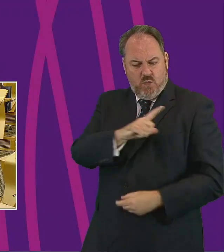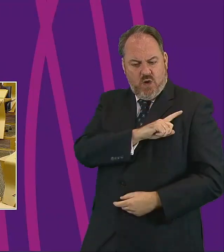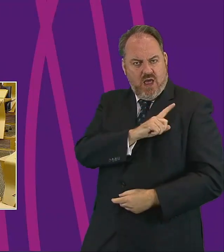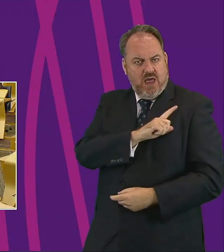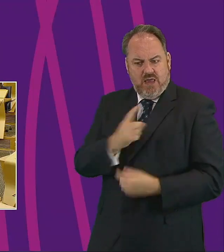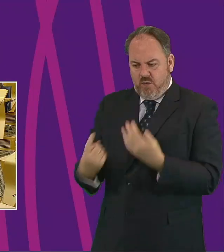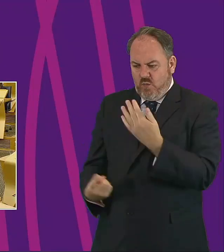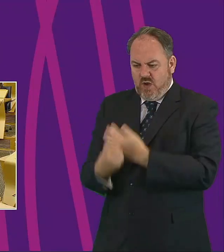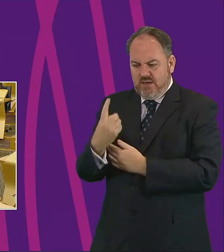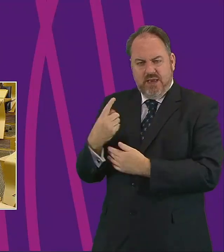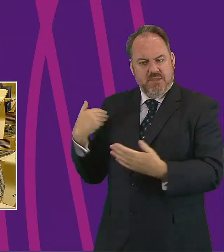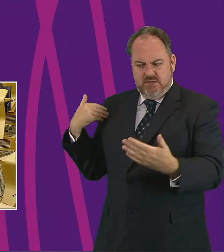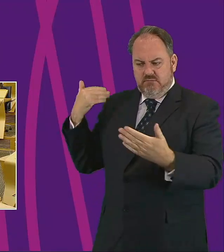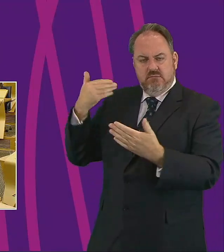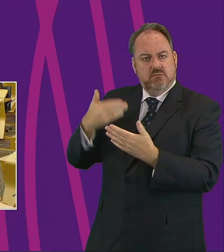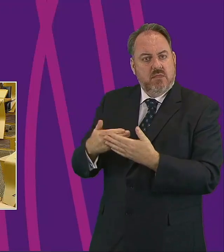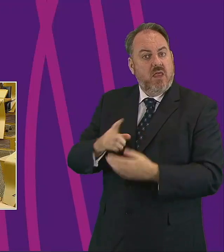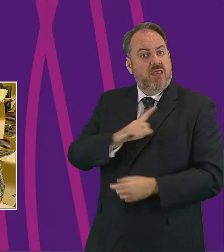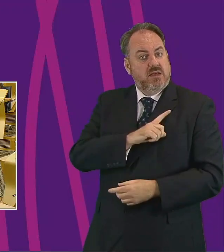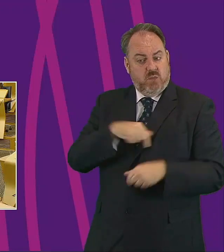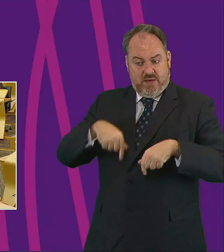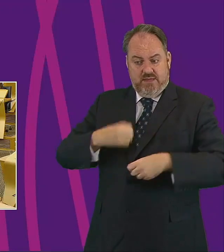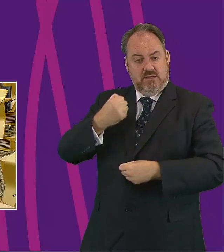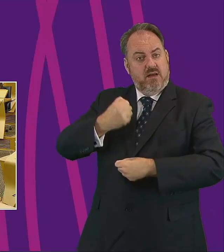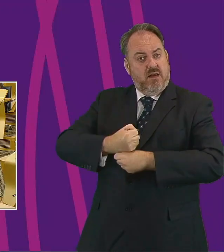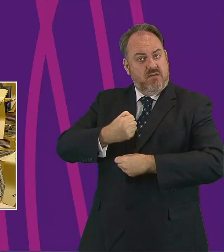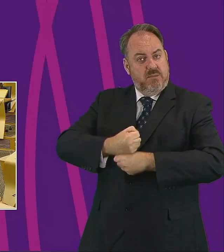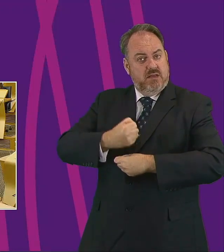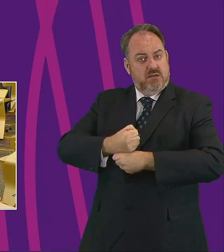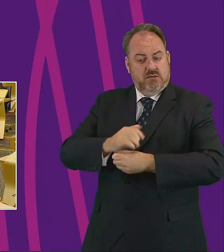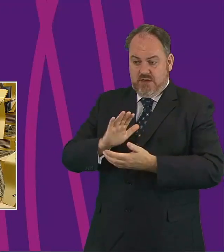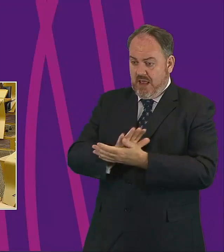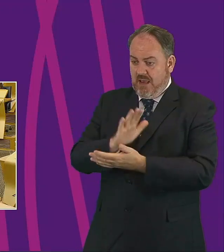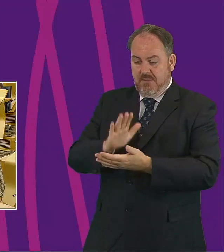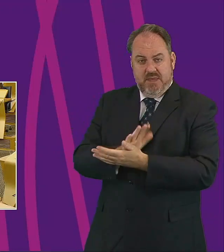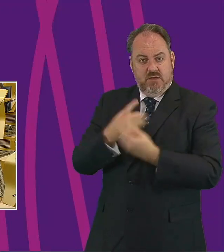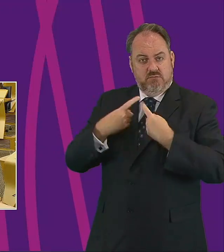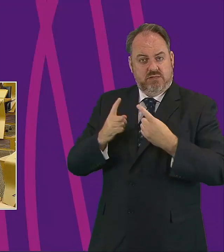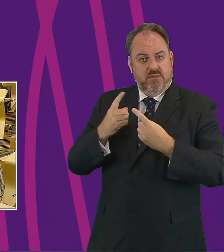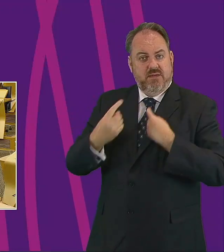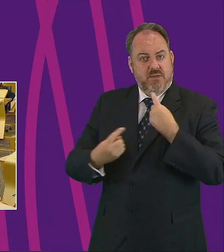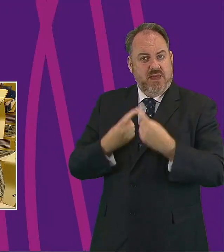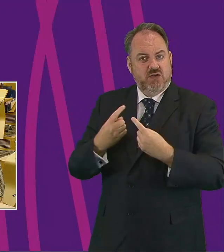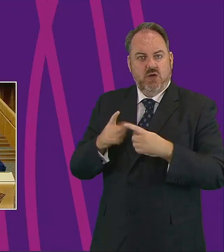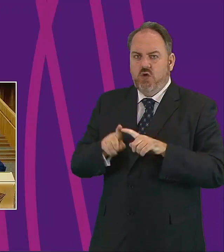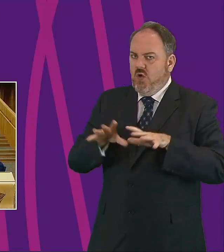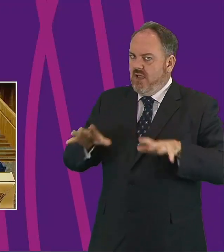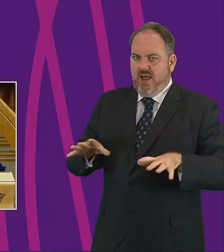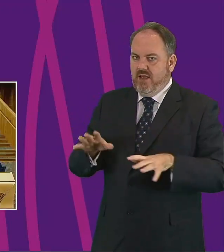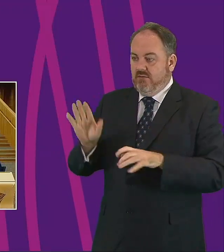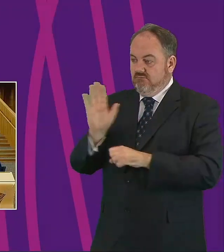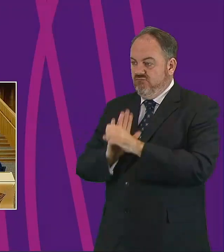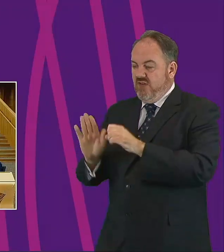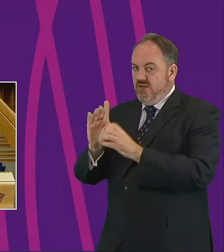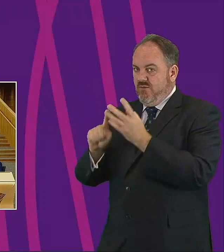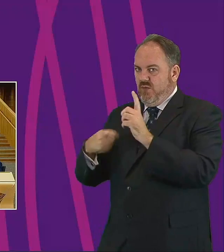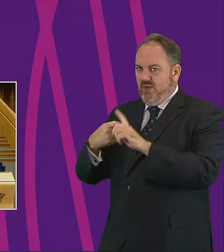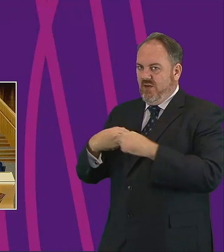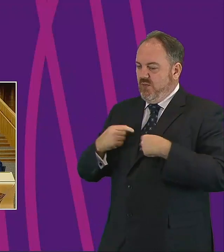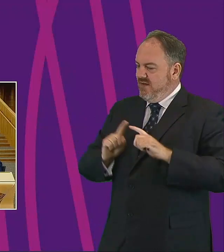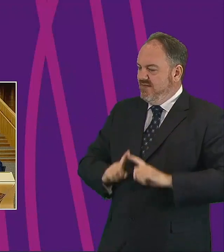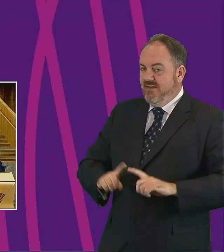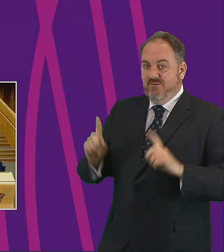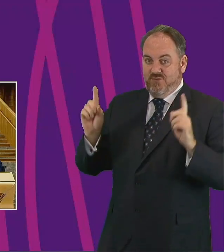That is why this government, unlike our counterparts, as far as I am aware, in any of the other governments in the UK, have asked Public